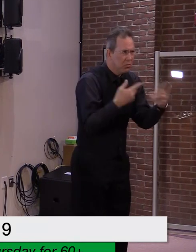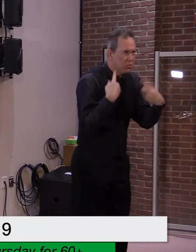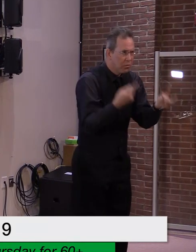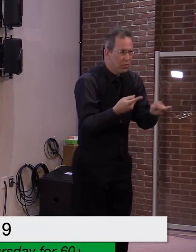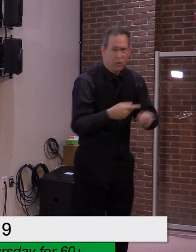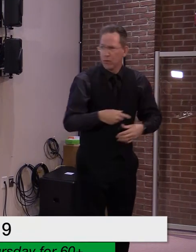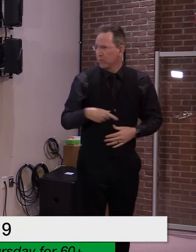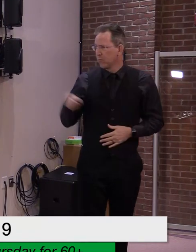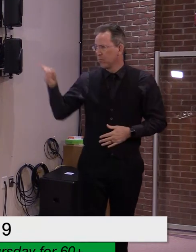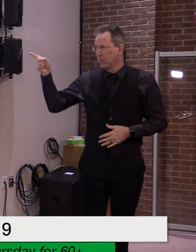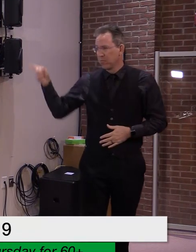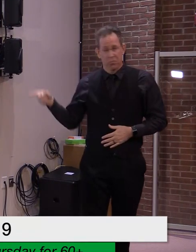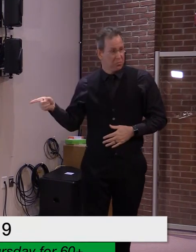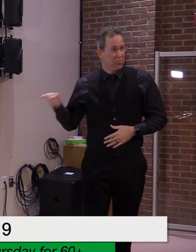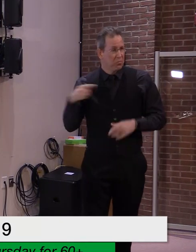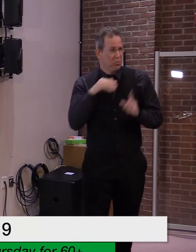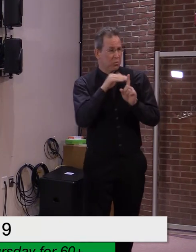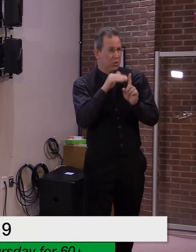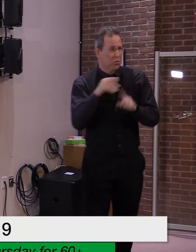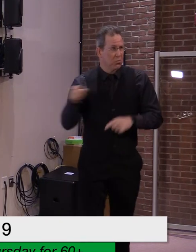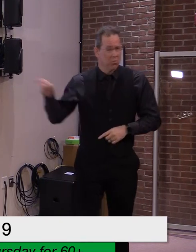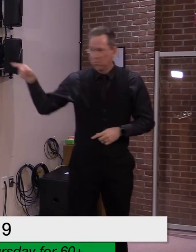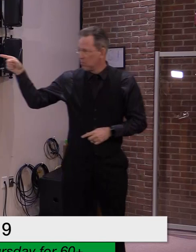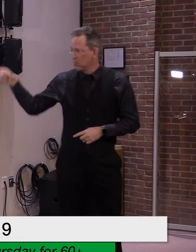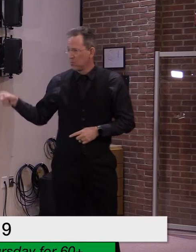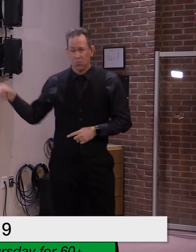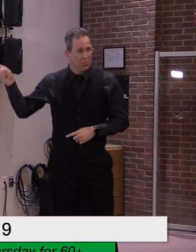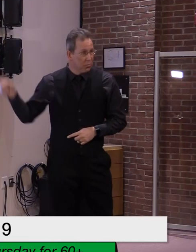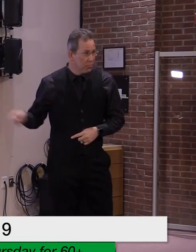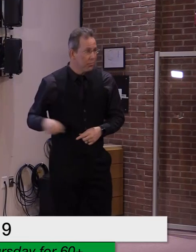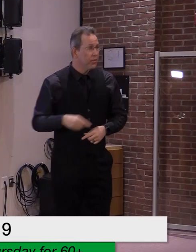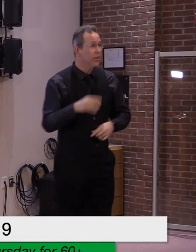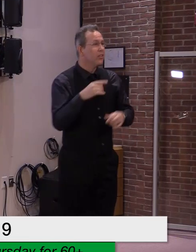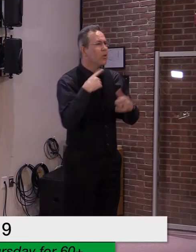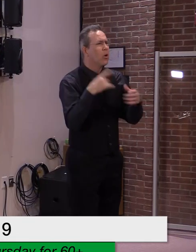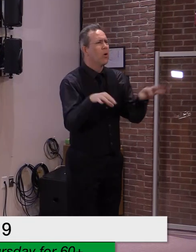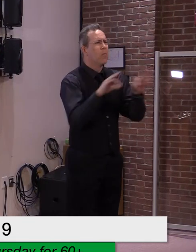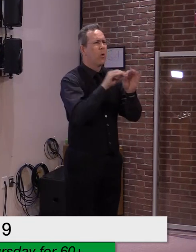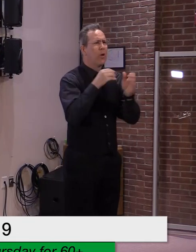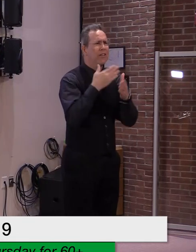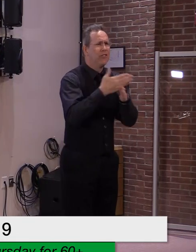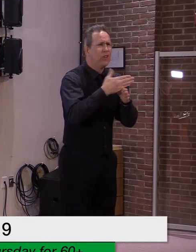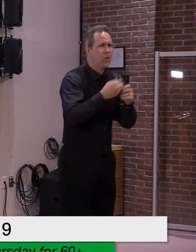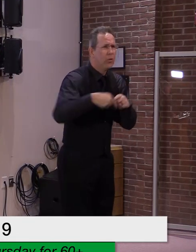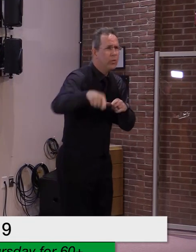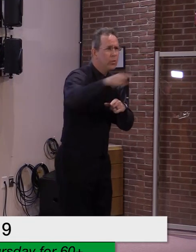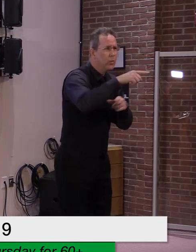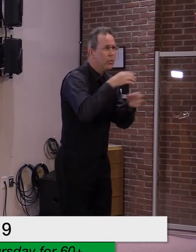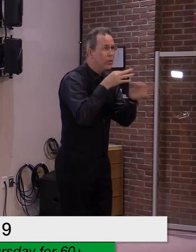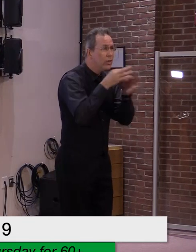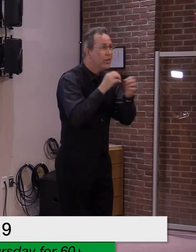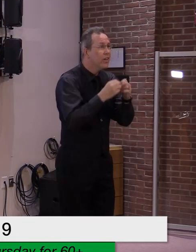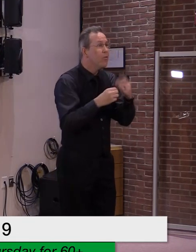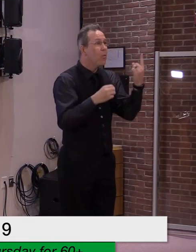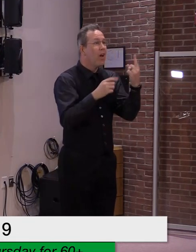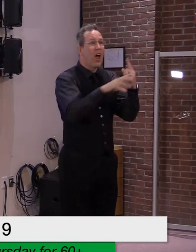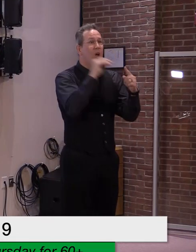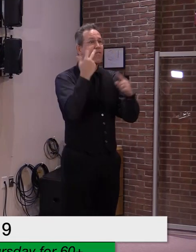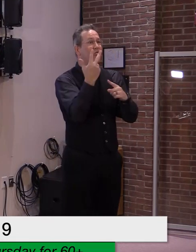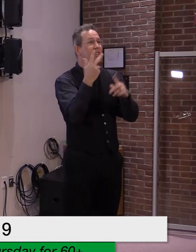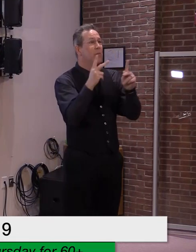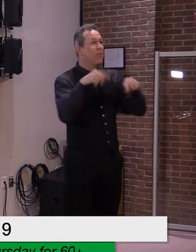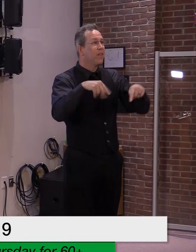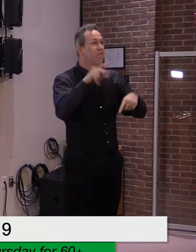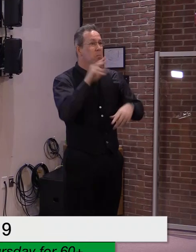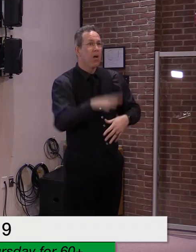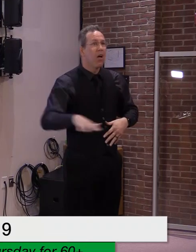an important milestone. 1 in 3 Vermonters have received at least one dose of the COVID-19